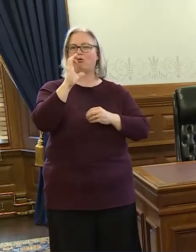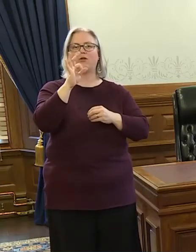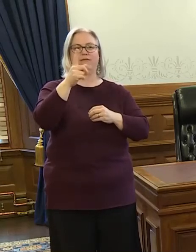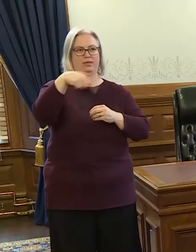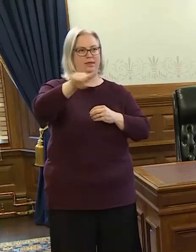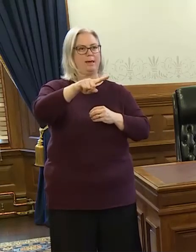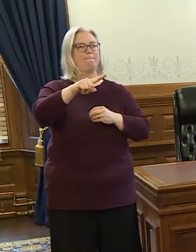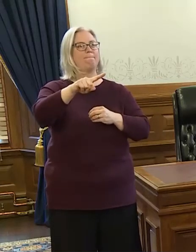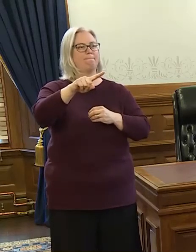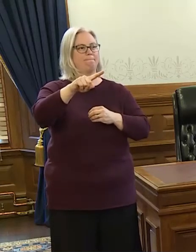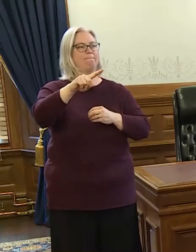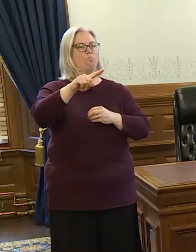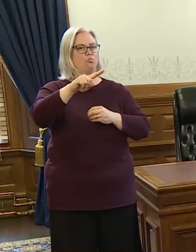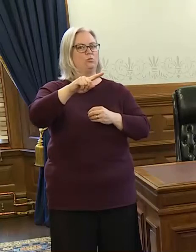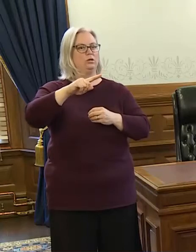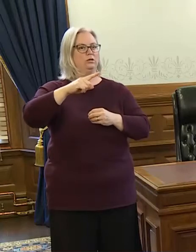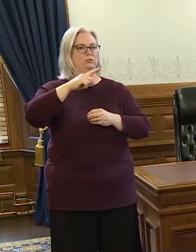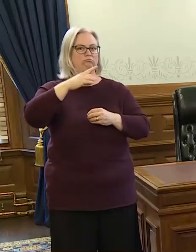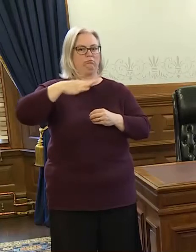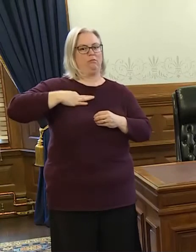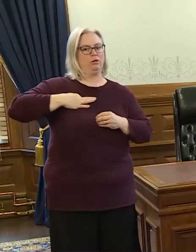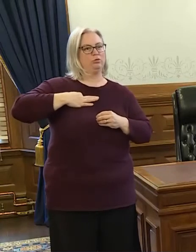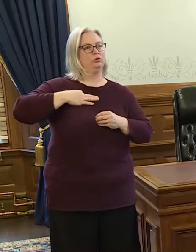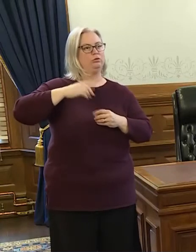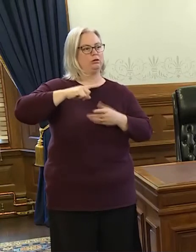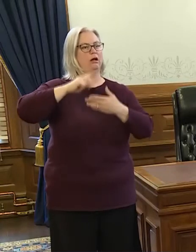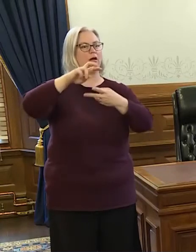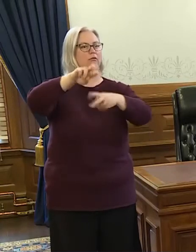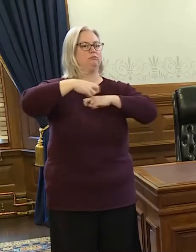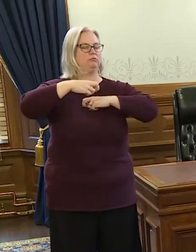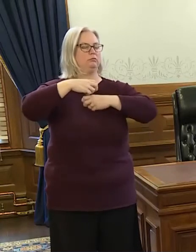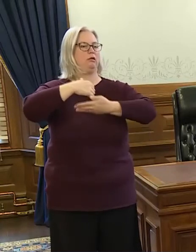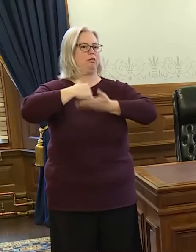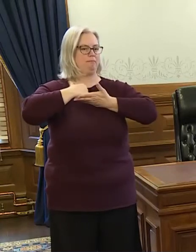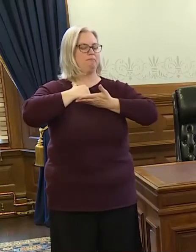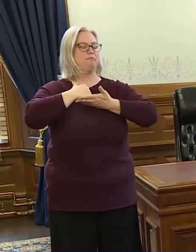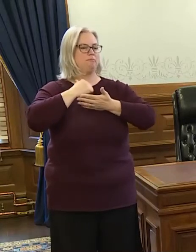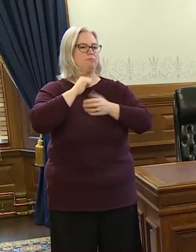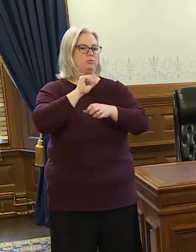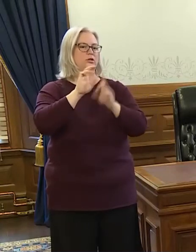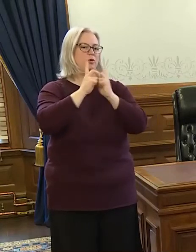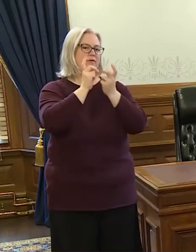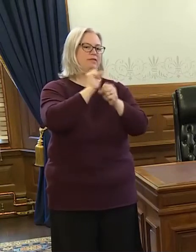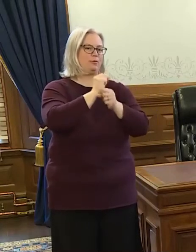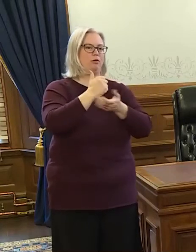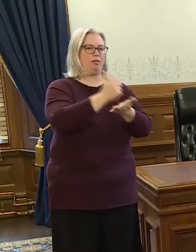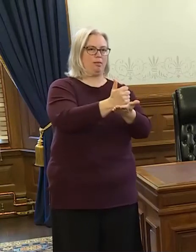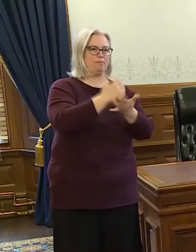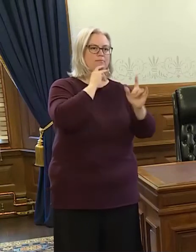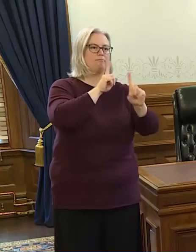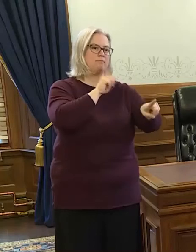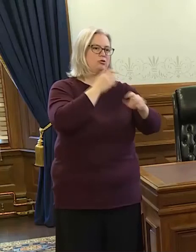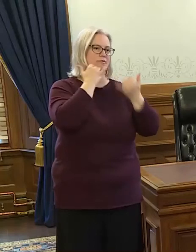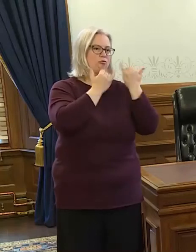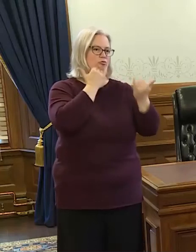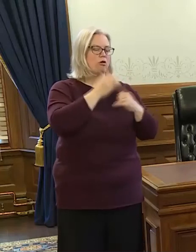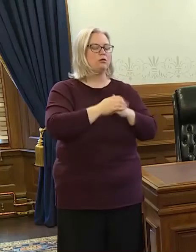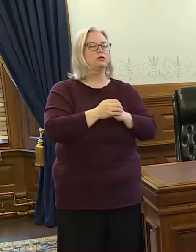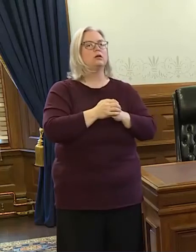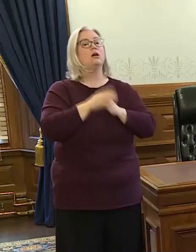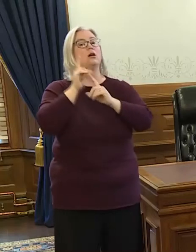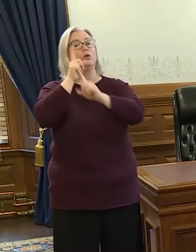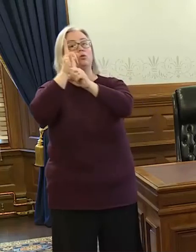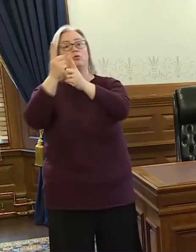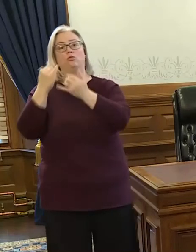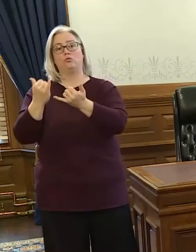them will be eligible to go on over to labor and give them a hand. What we're working